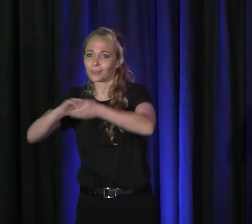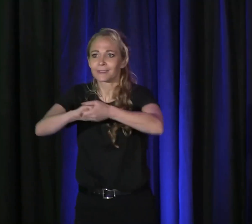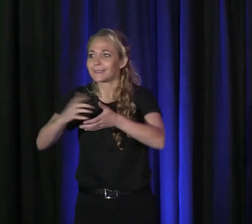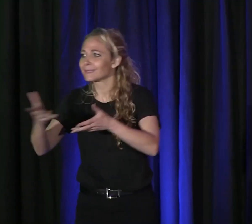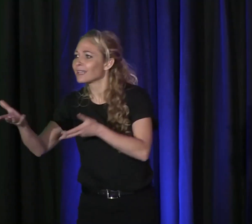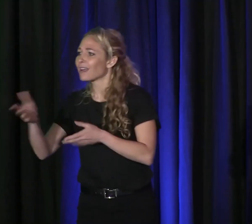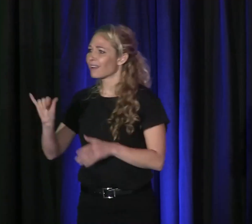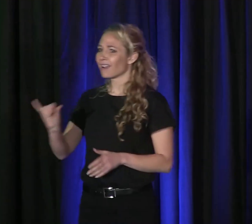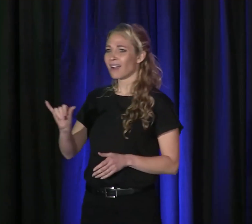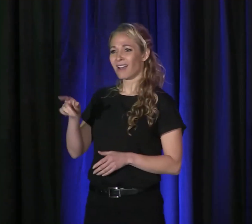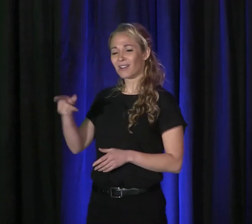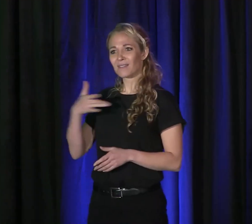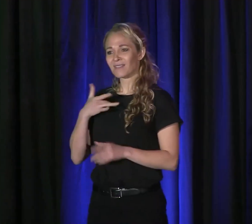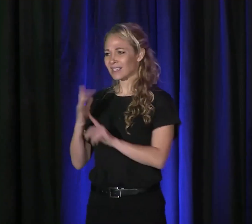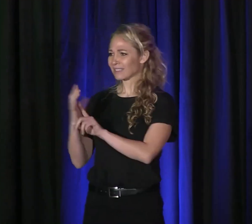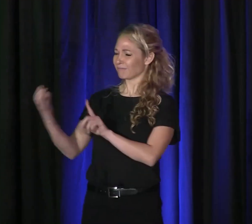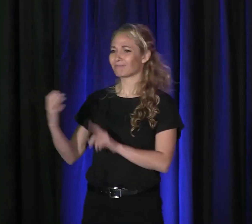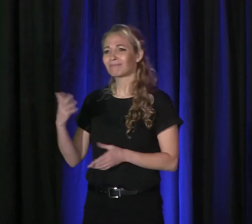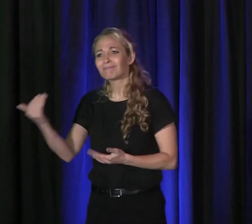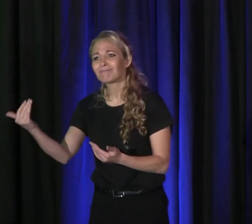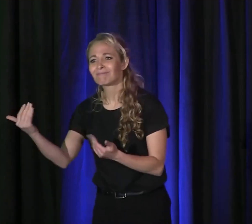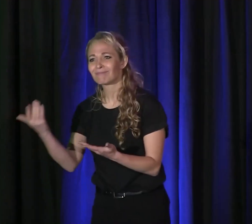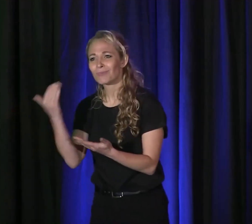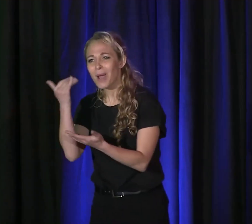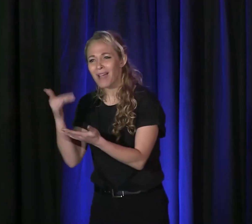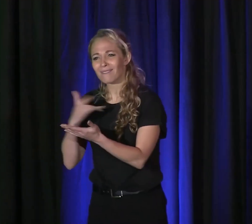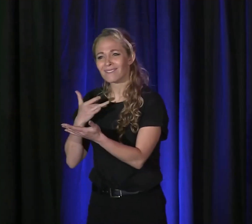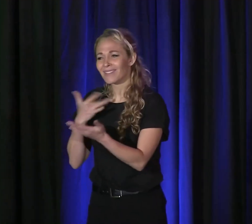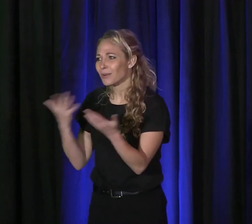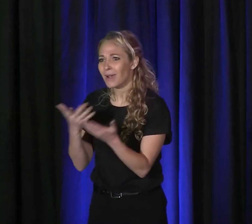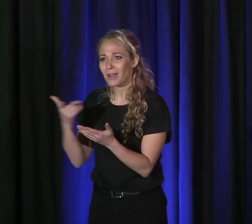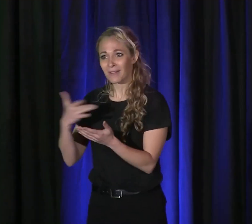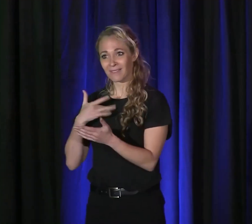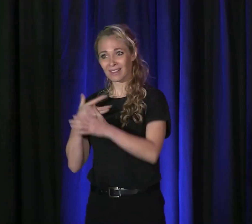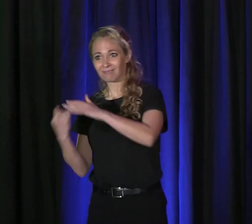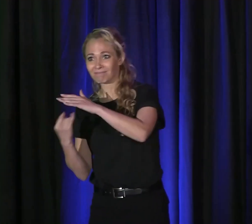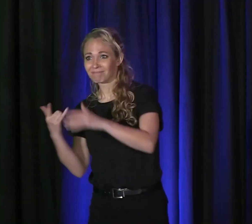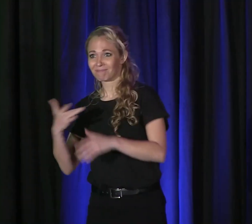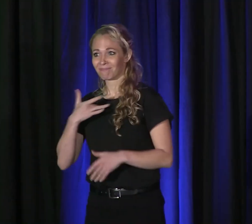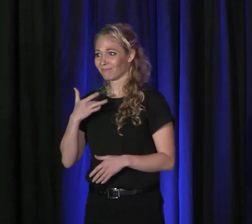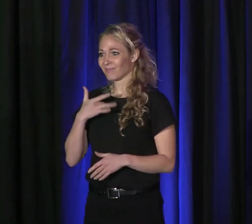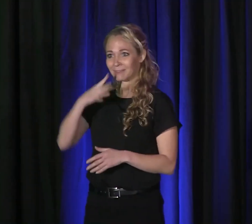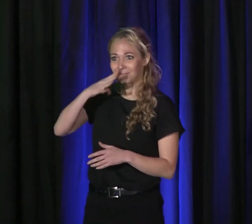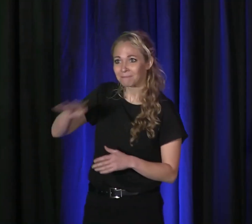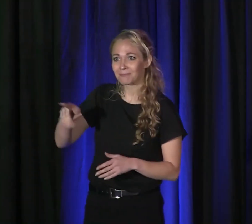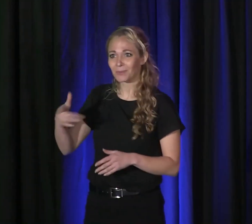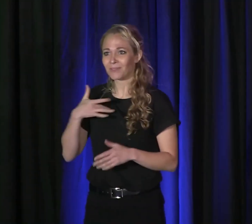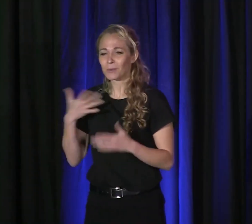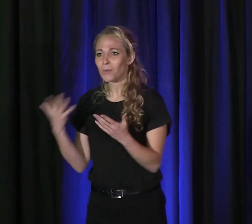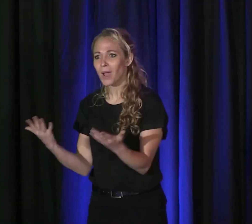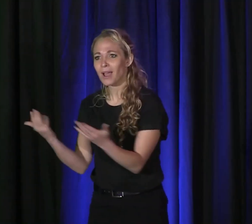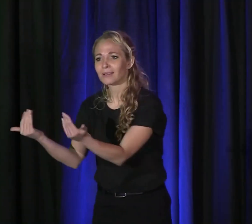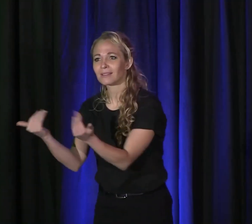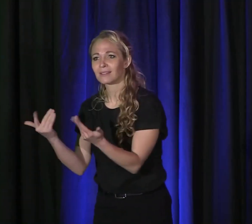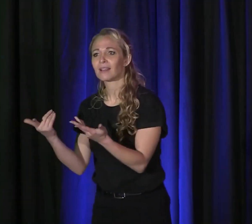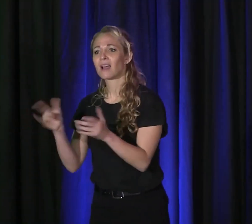recognize other interpreters that we partner with. If they're withdrawing, what might be behind that? Do they feel isolated or ignored or